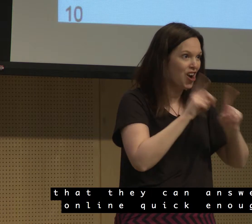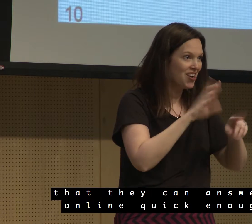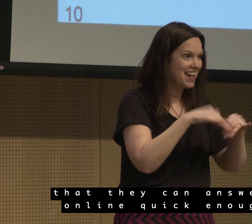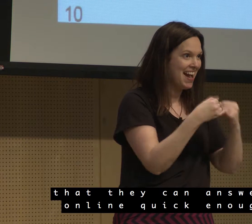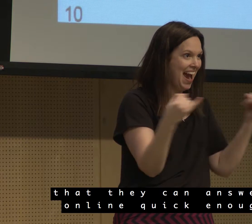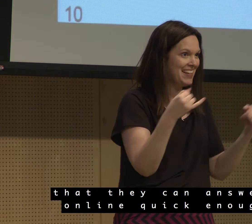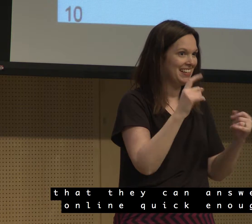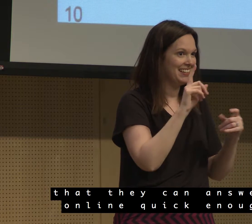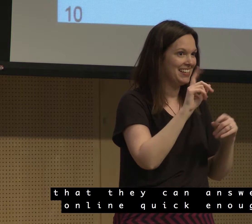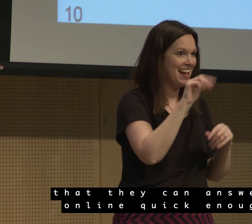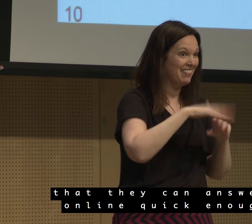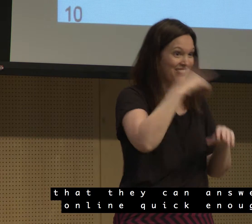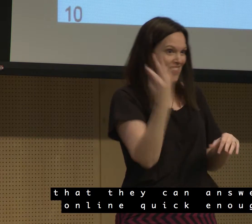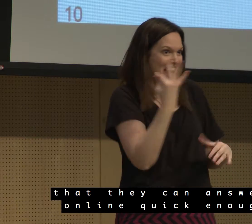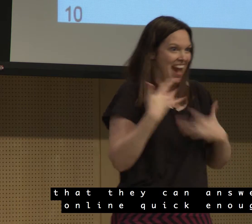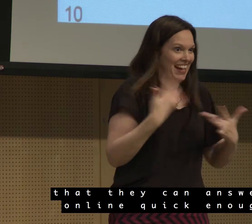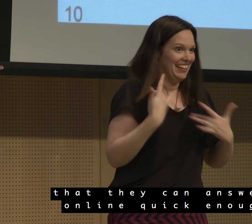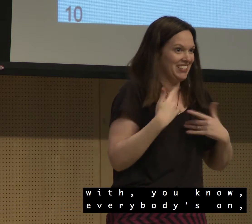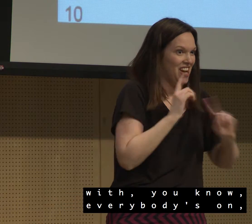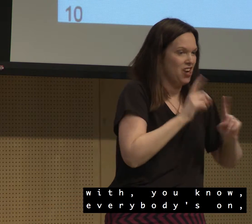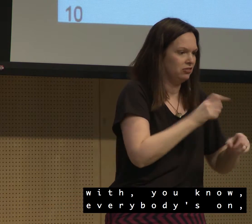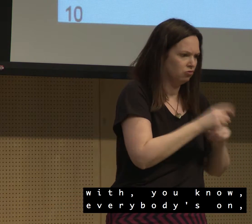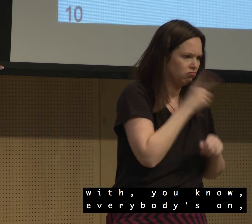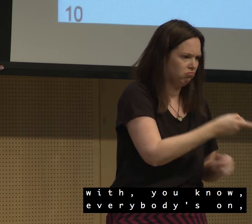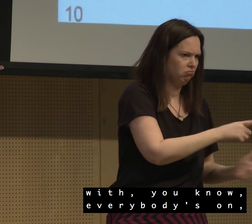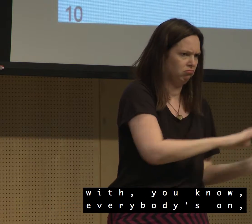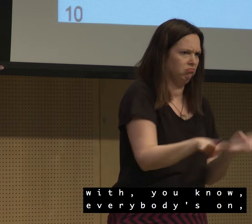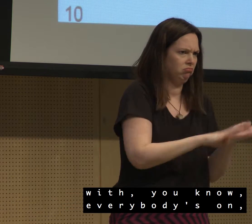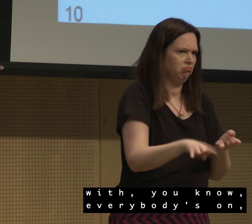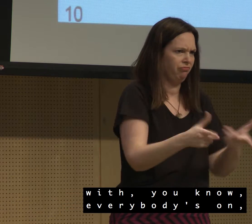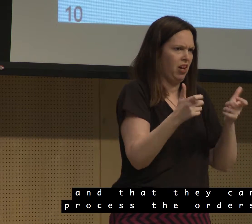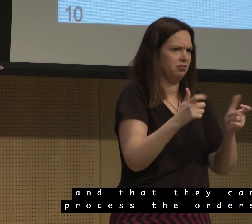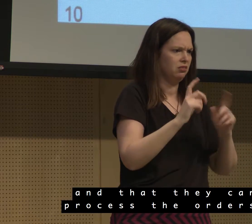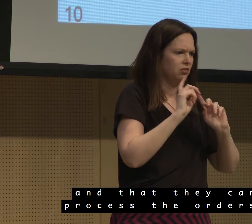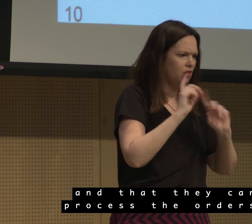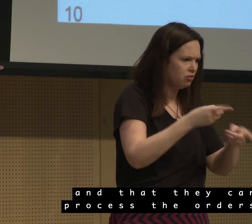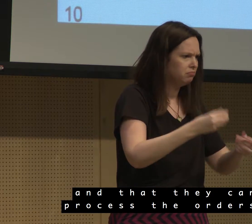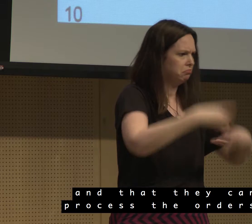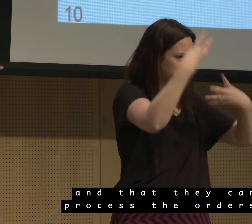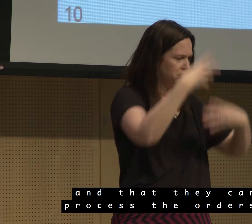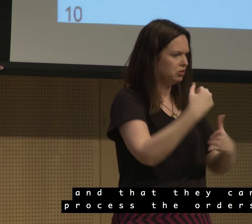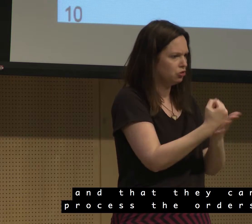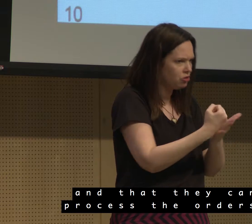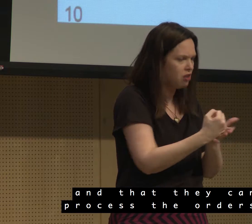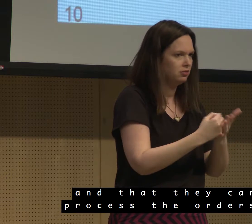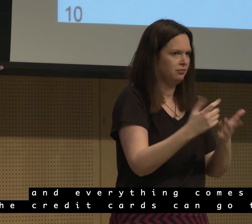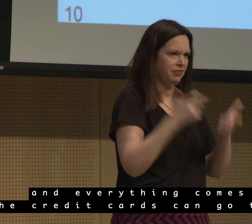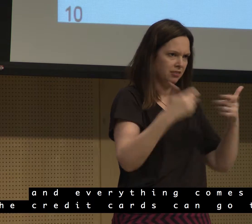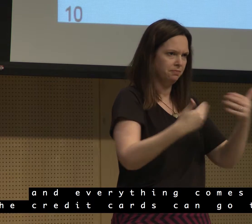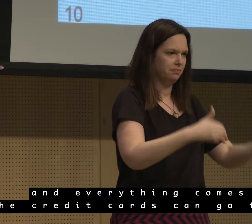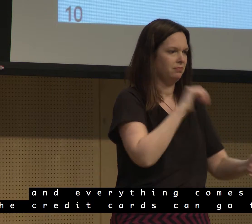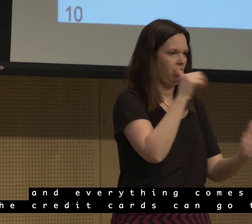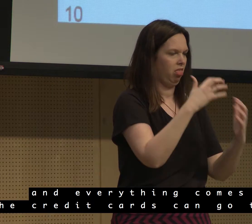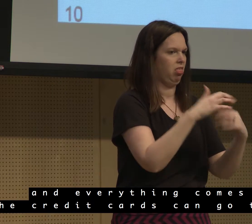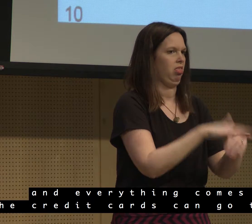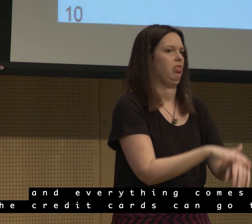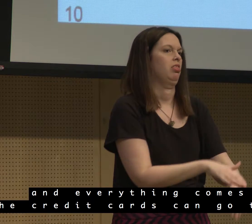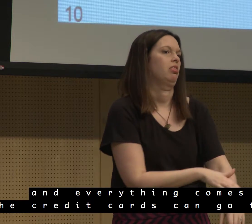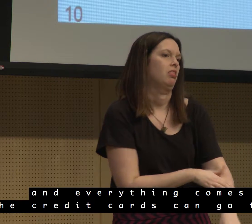fast, that they can answer online quick enough with, everybody's on, and that they can process the orders and everything comes up, the credit cards can